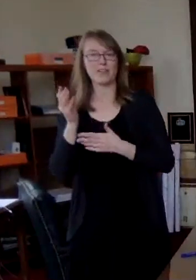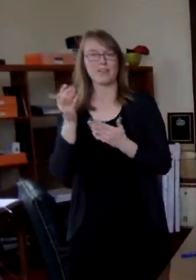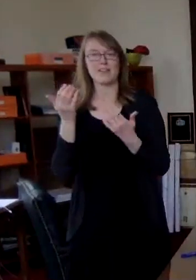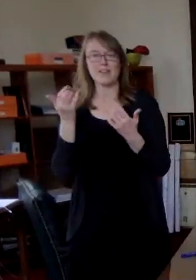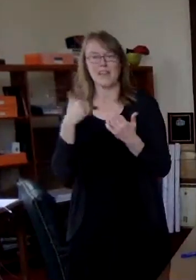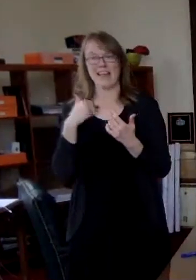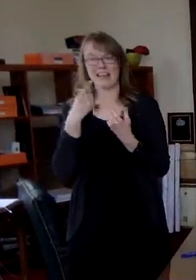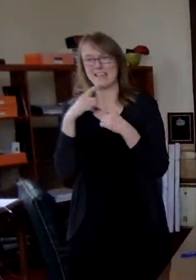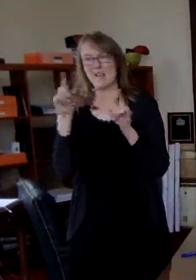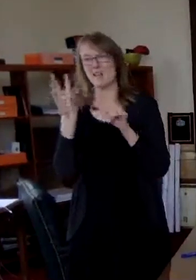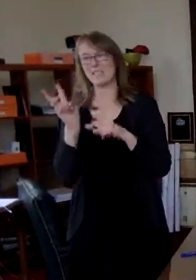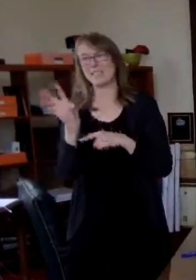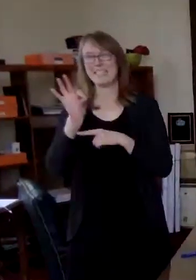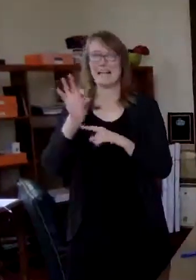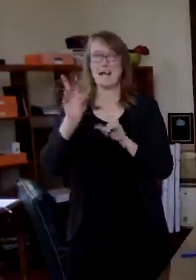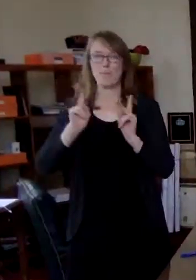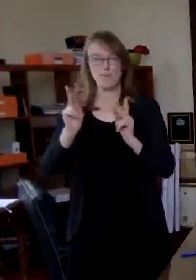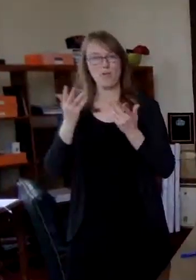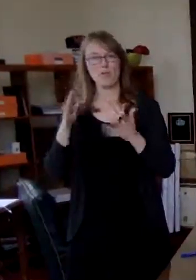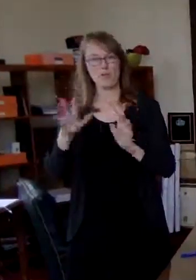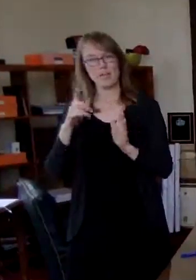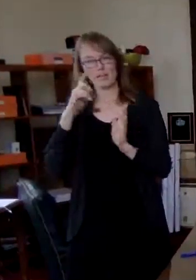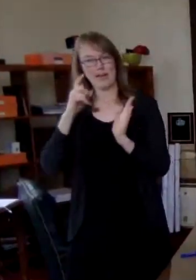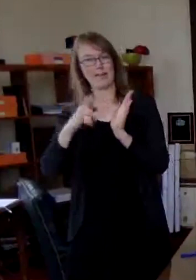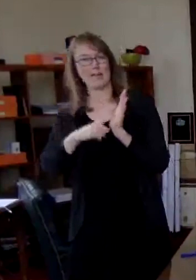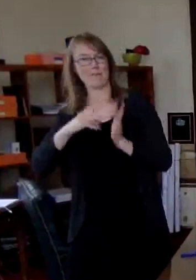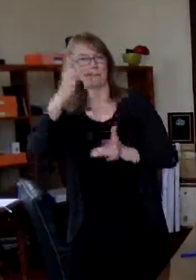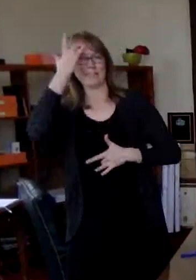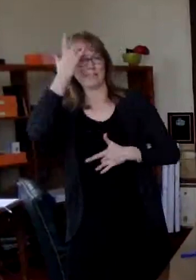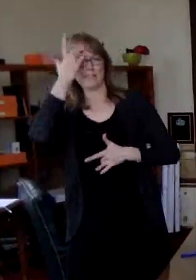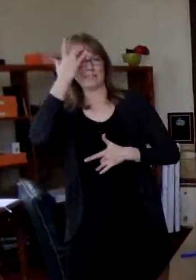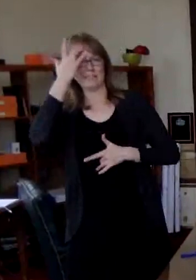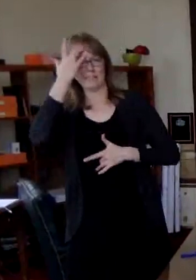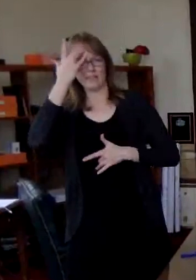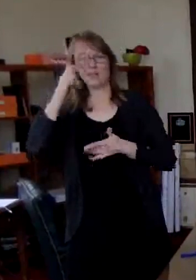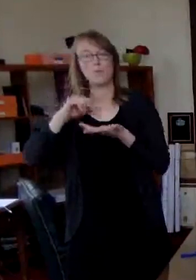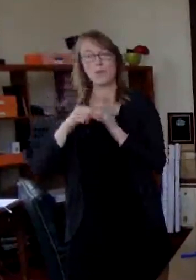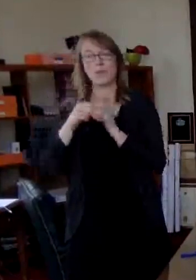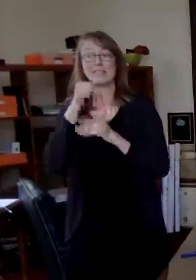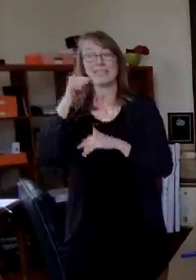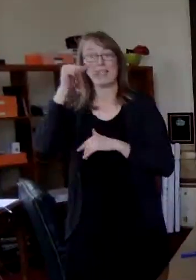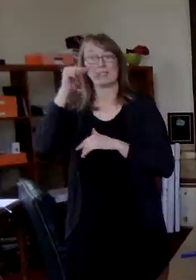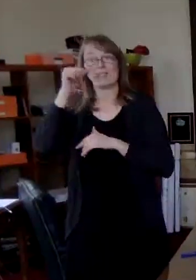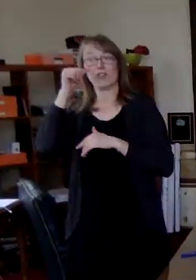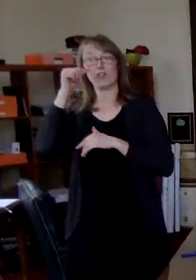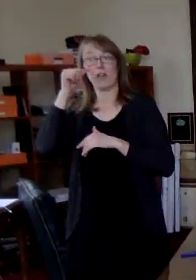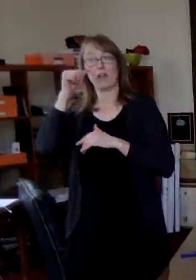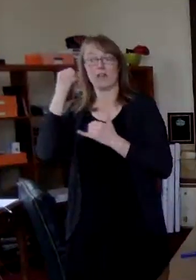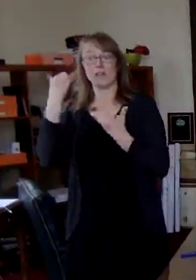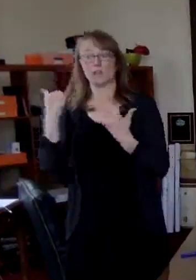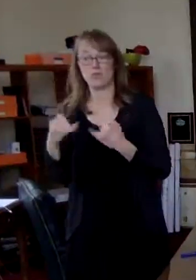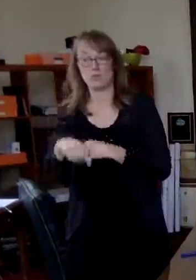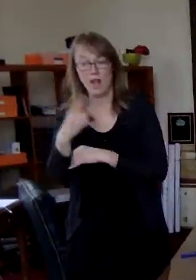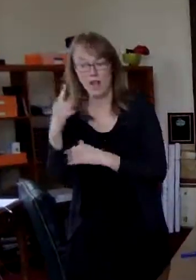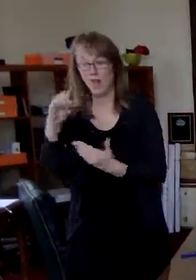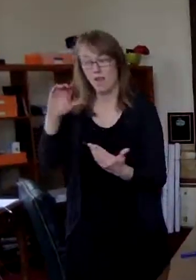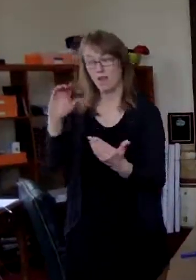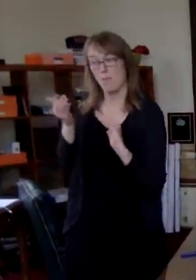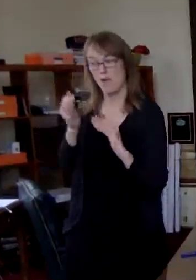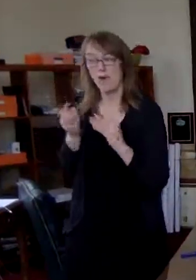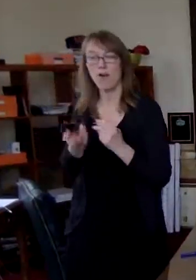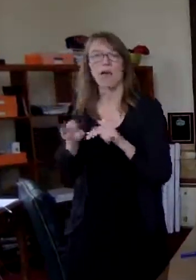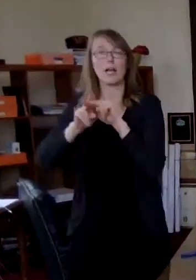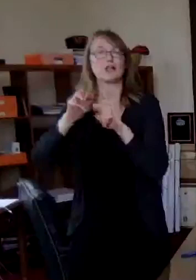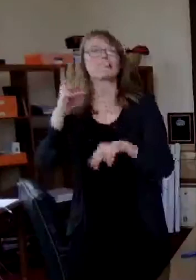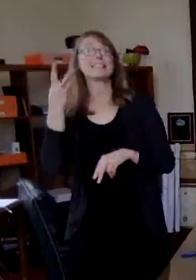day today, but that's an increase of 16 cases over the day before. So we know that a number of cases are increasing.